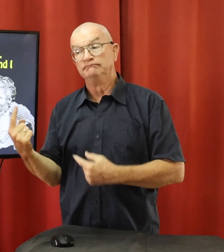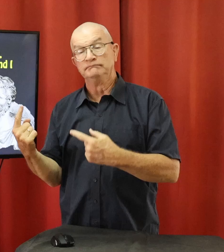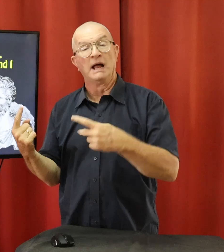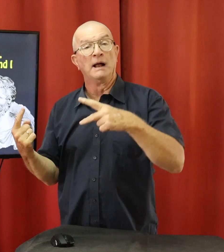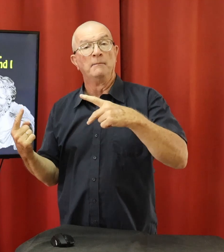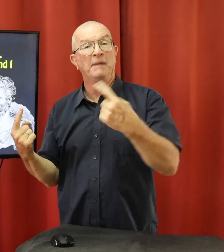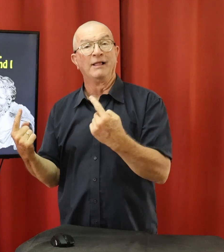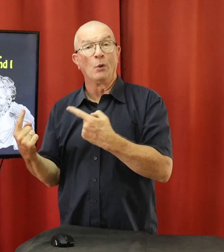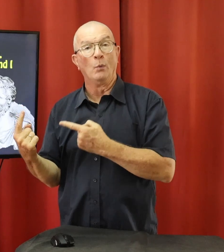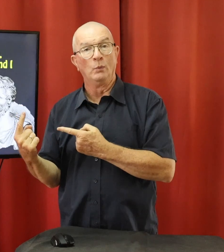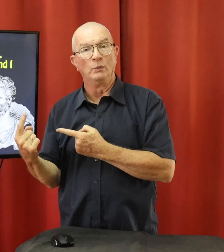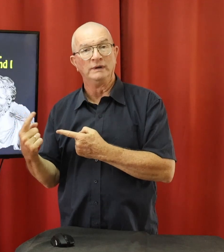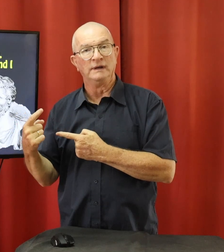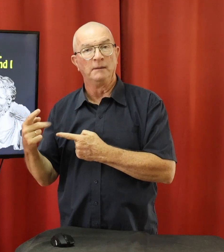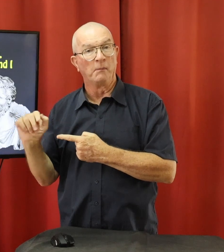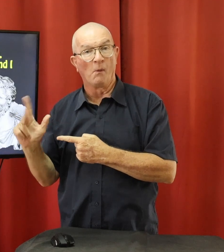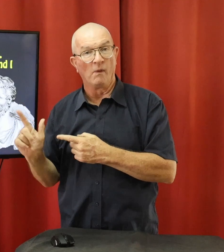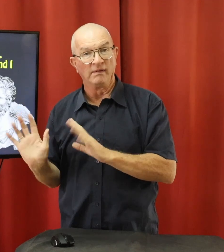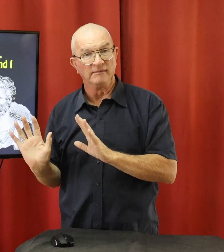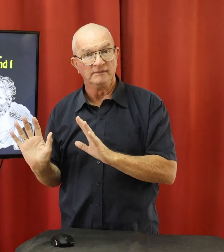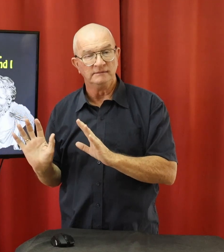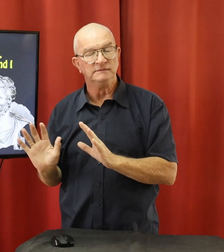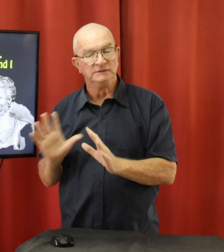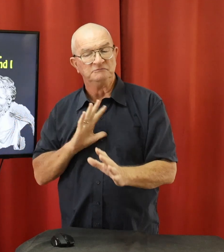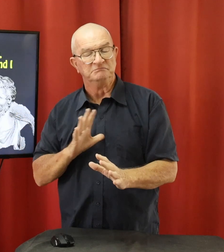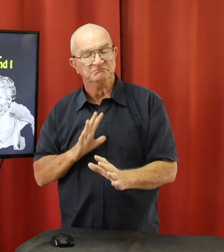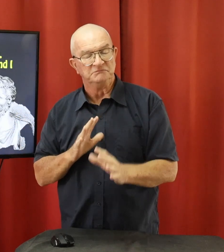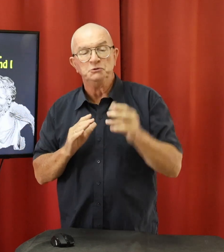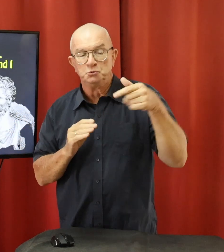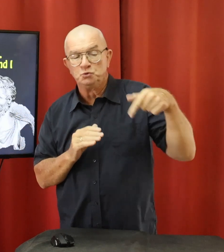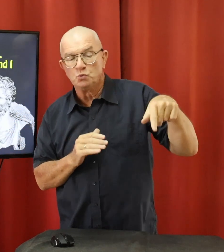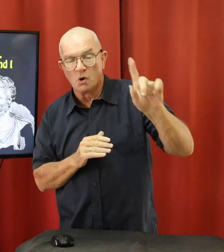going to send him. So Paul didn't worry about himself being alone.